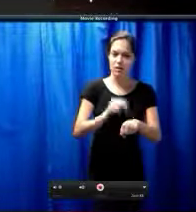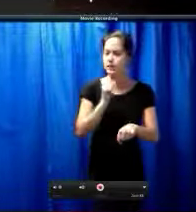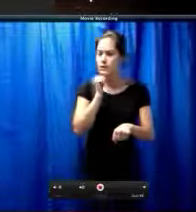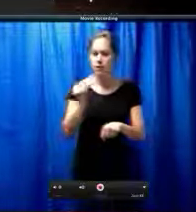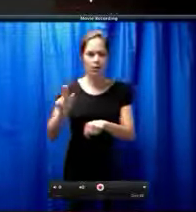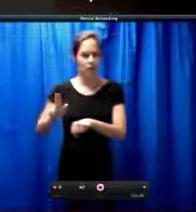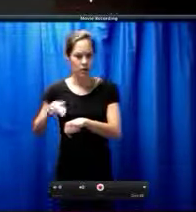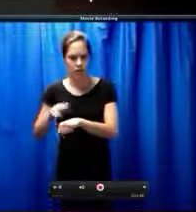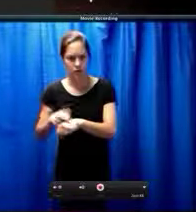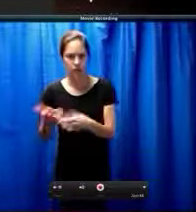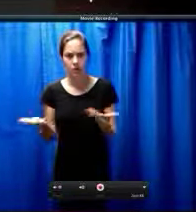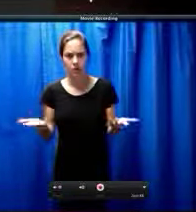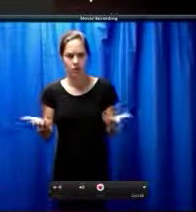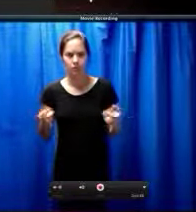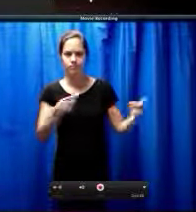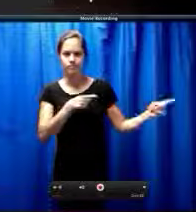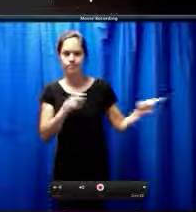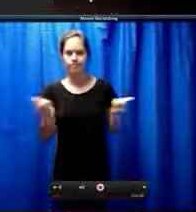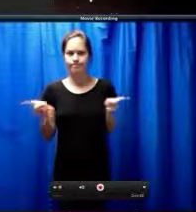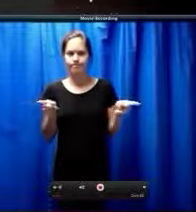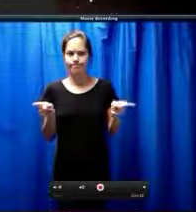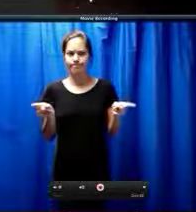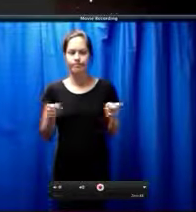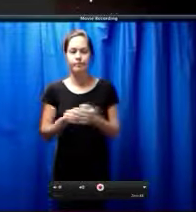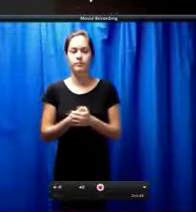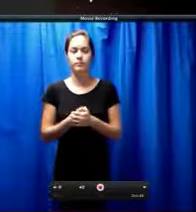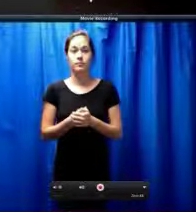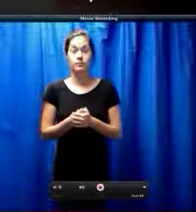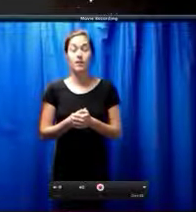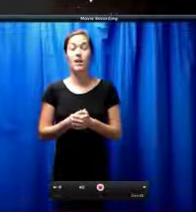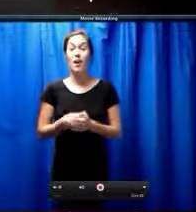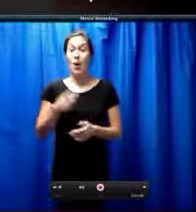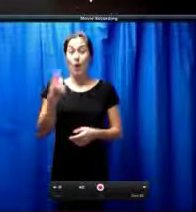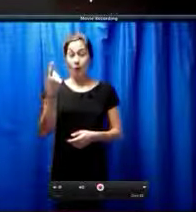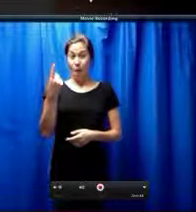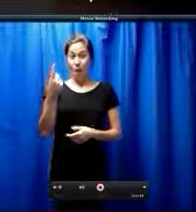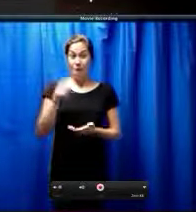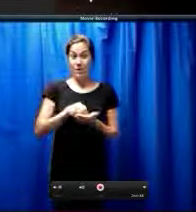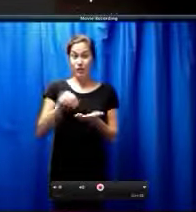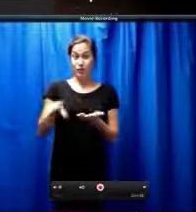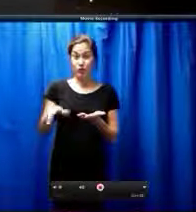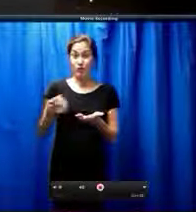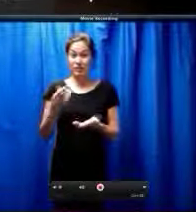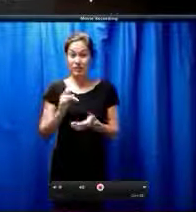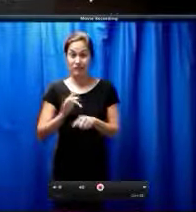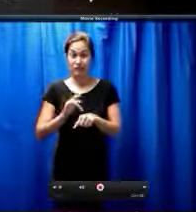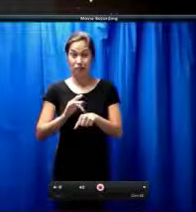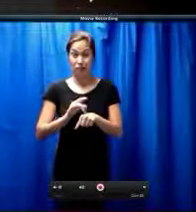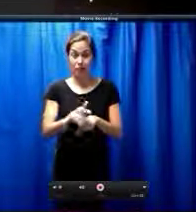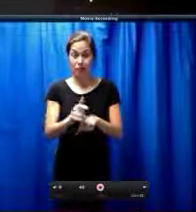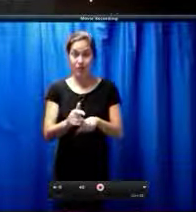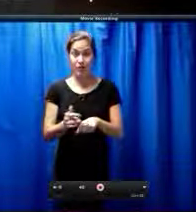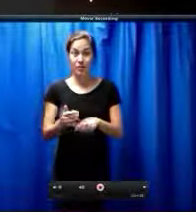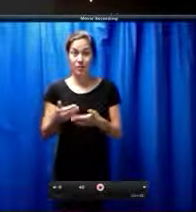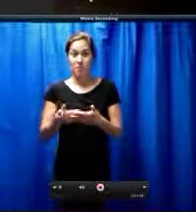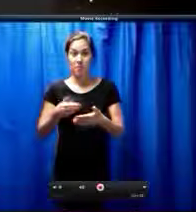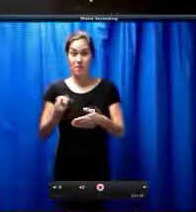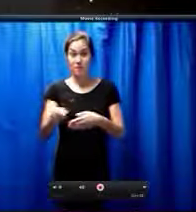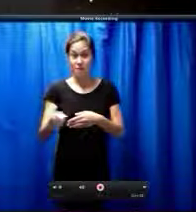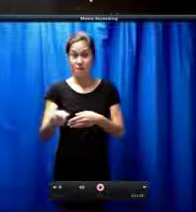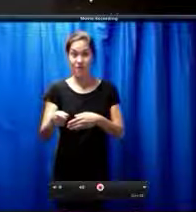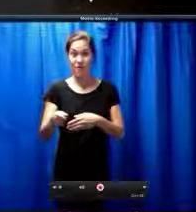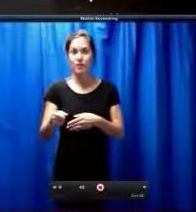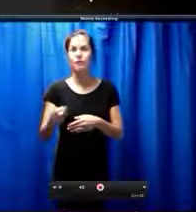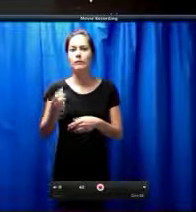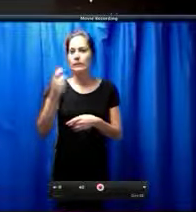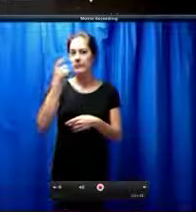in here earlier in the class before who actually dips tobacco, and he was asking me about leukoplakia. He says, what's leukoplakia? I said, well, that's good. We're